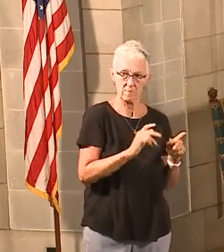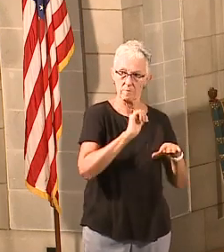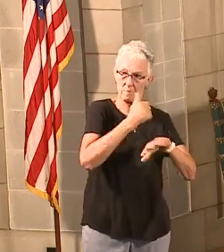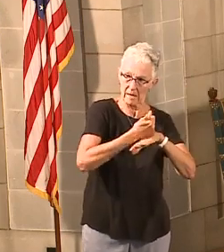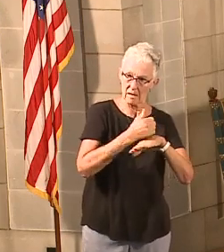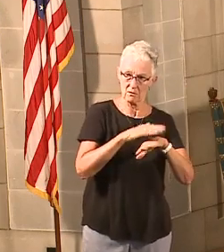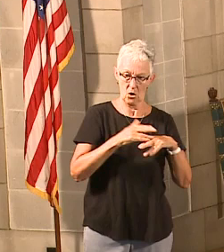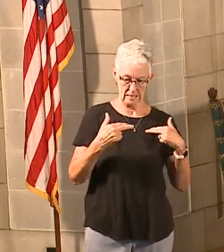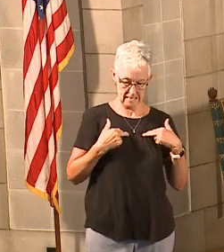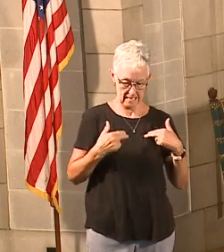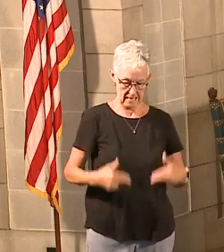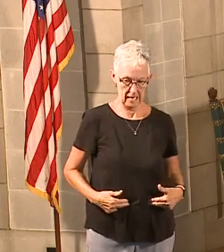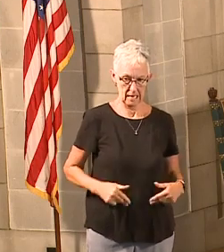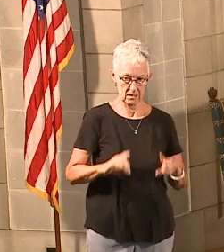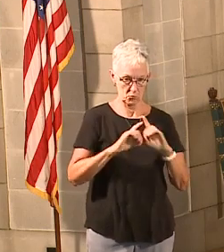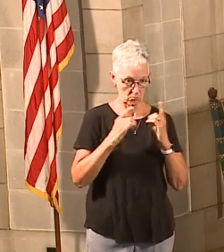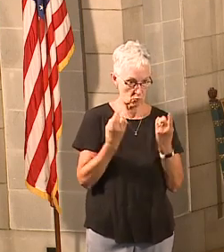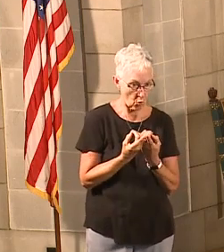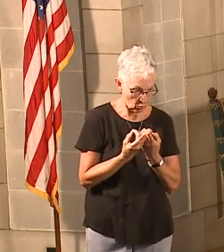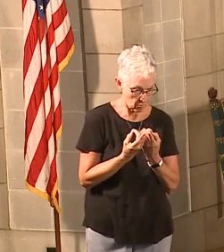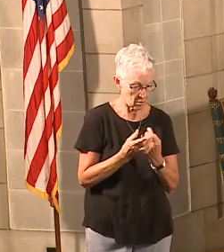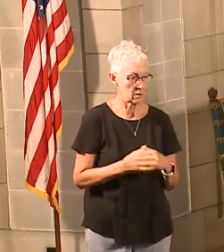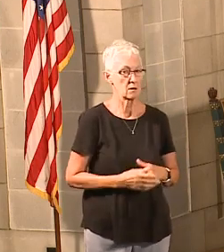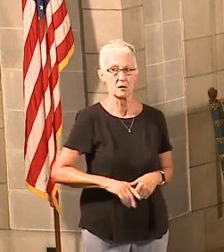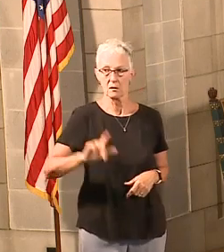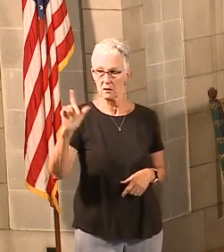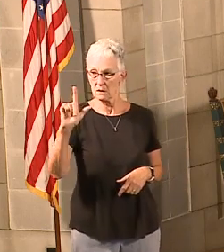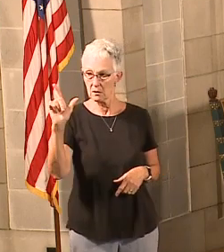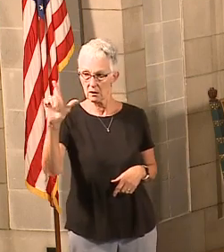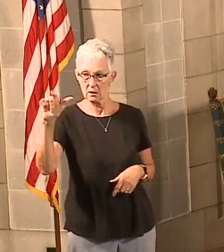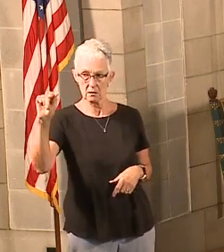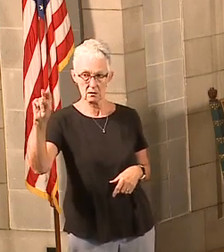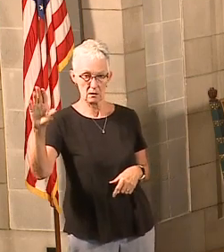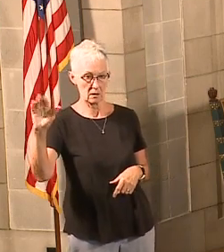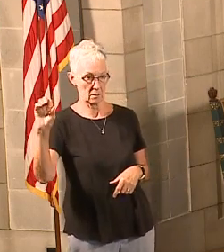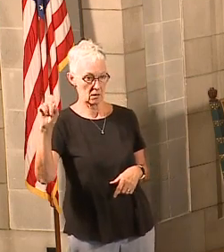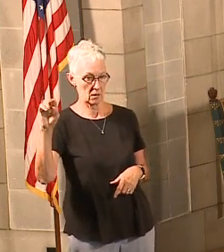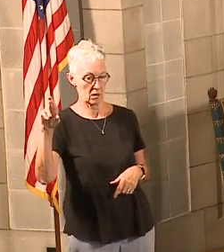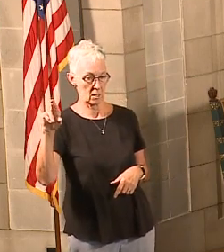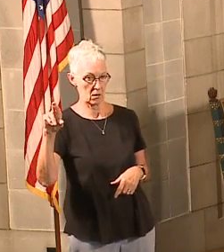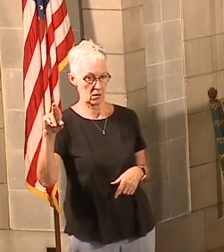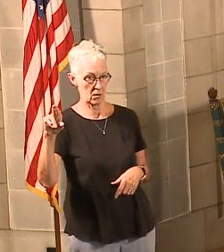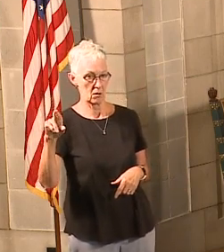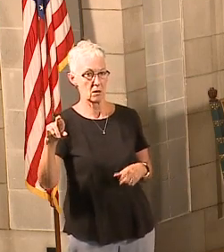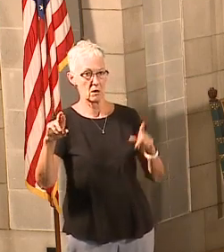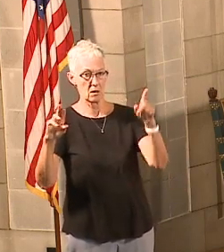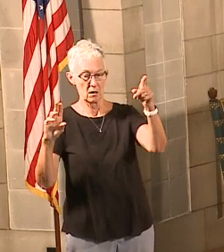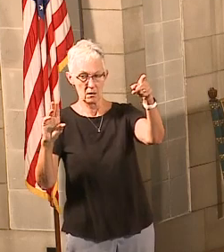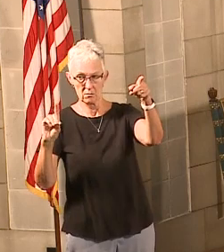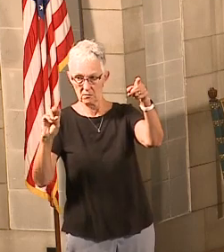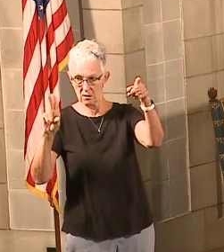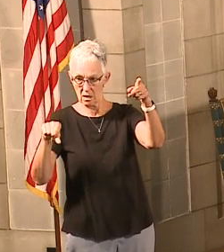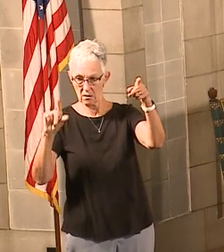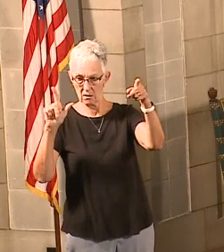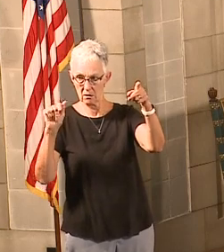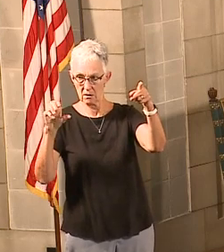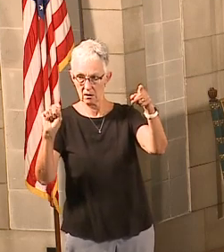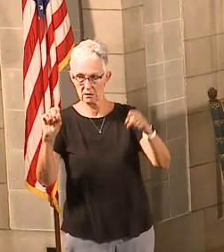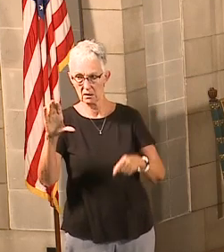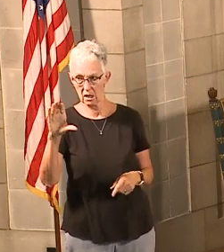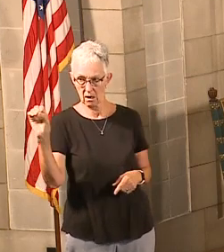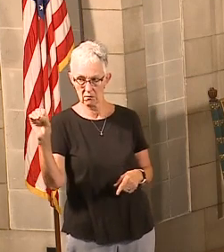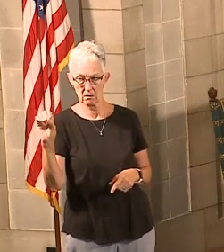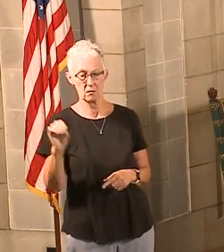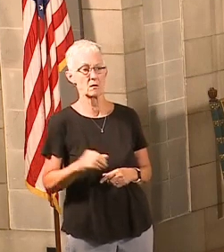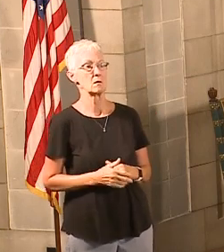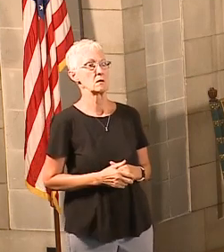are generally multiple counties. So Lincoln Lancaster is kind of an exception. Douglas County is also, kind of the only two, well, Douglas